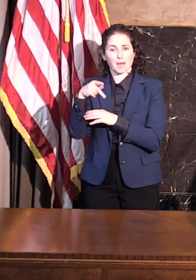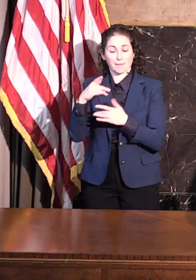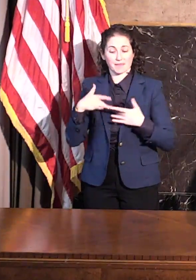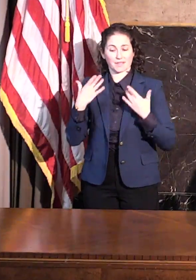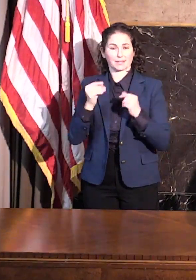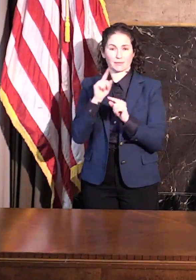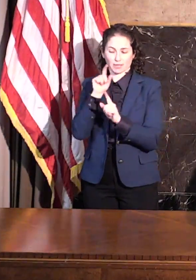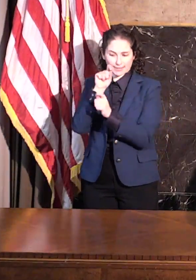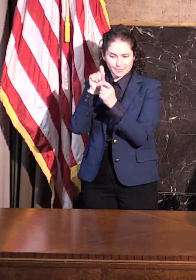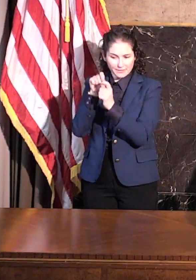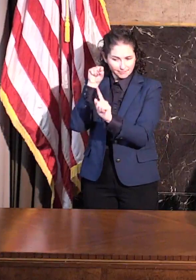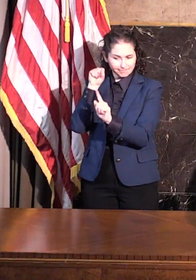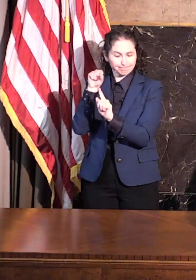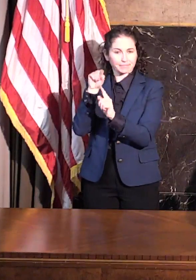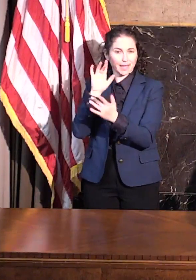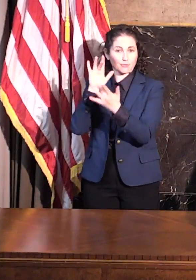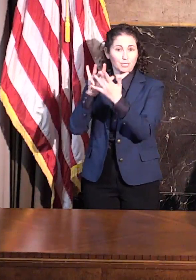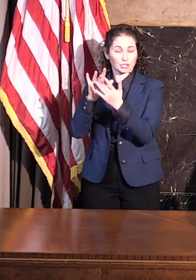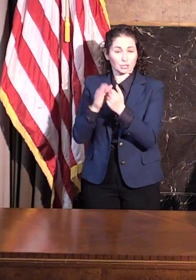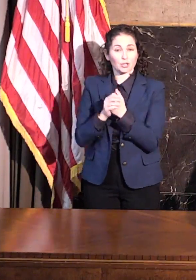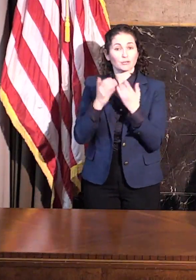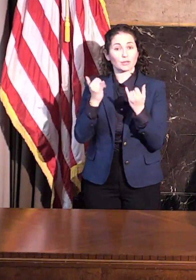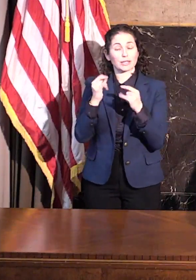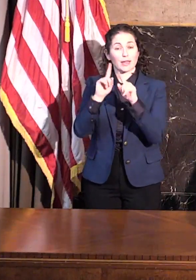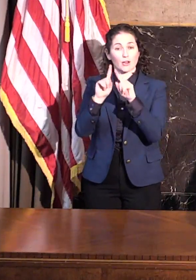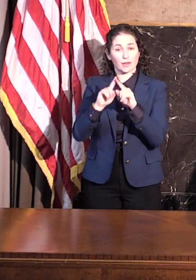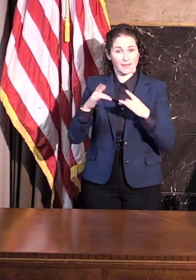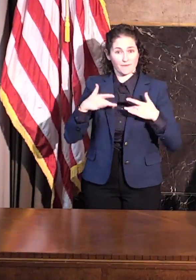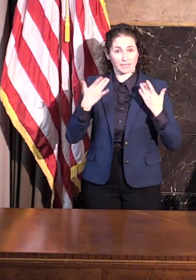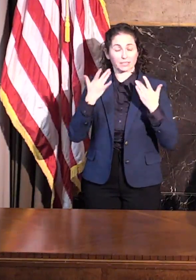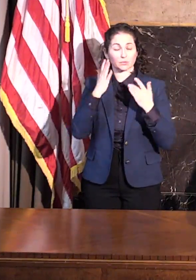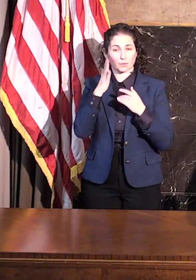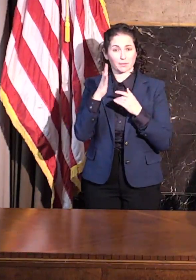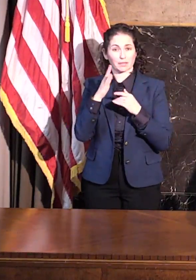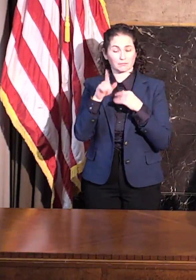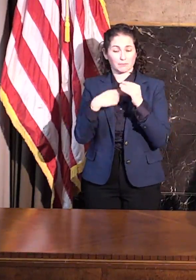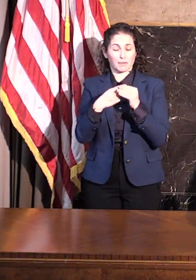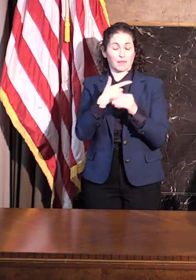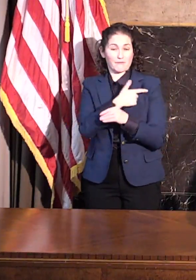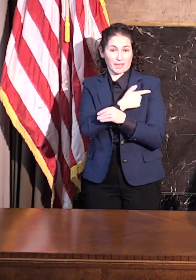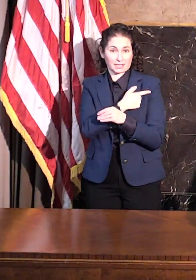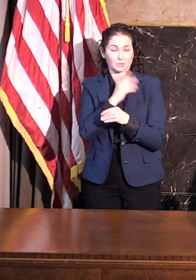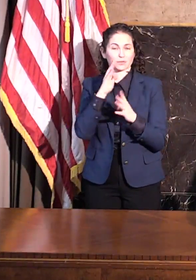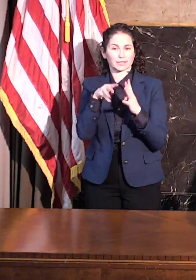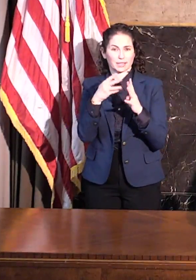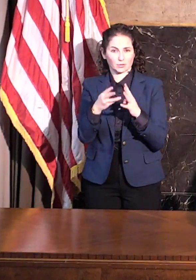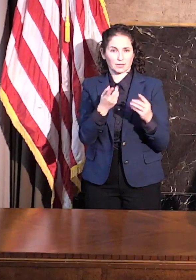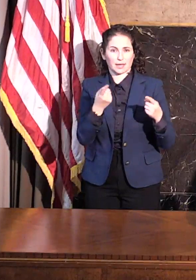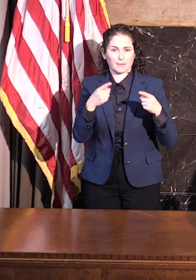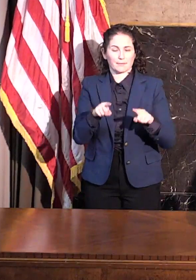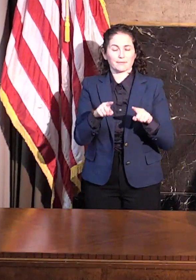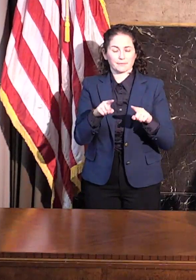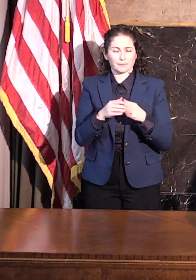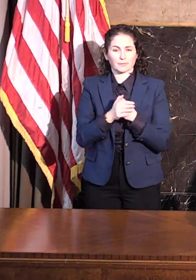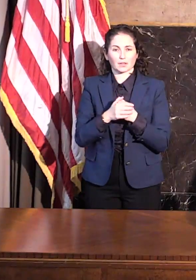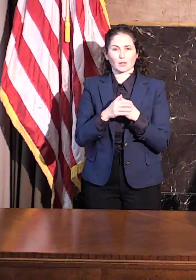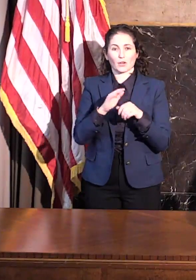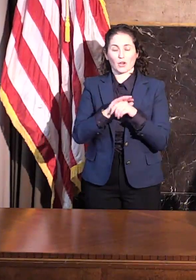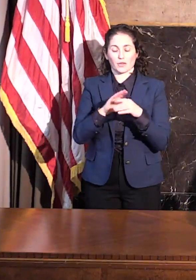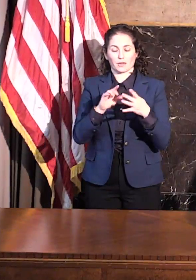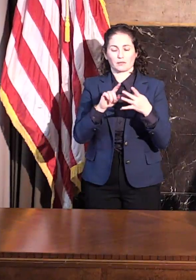begin with 9 pilot programs, 1 in each public health region, to bring the COVID vaccines to communities of concern